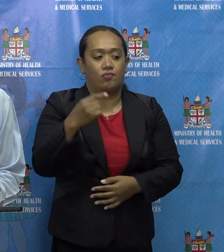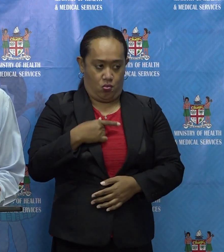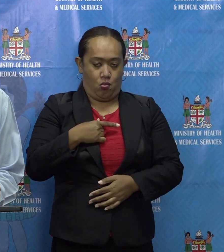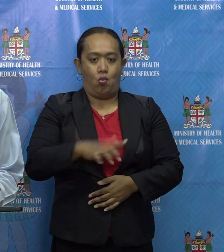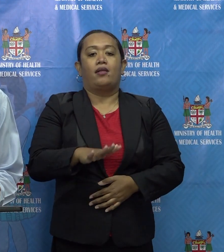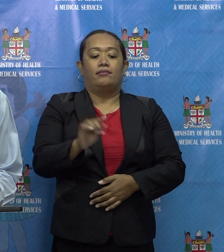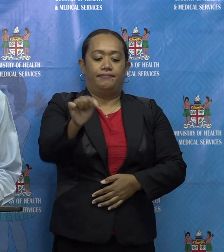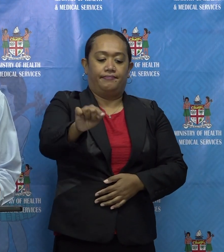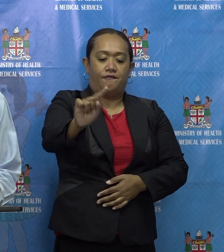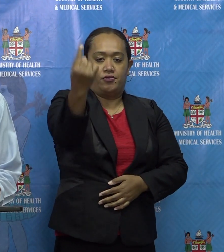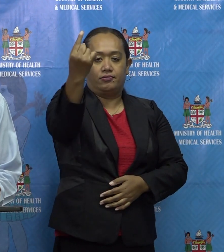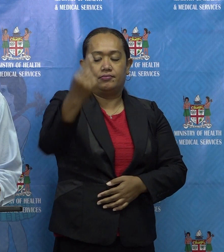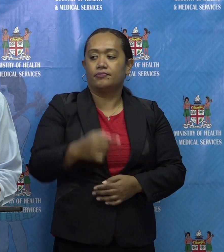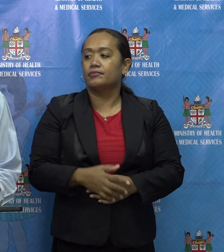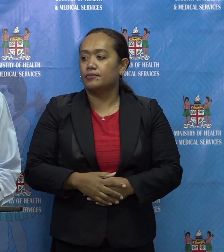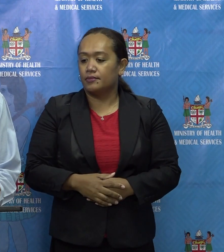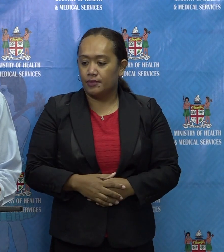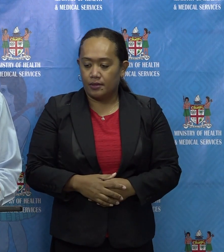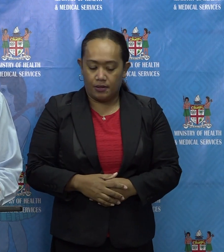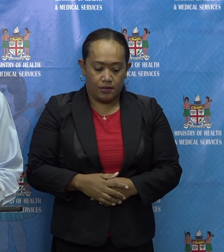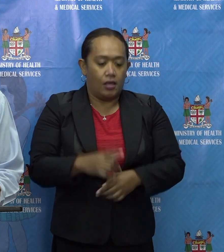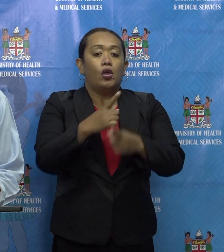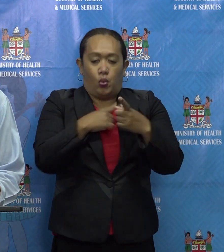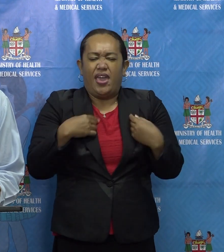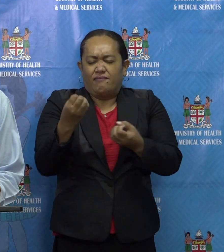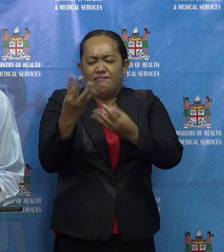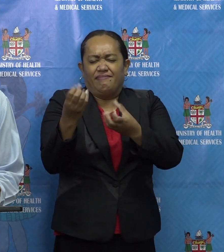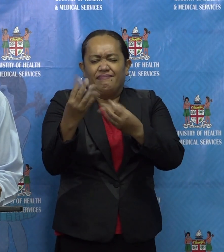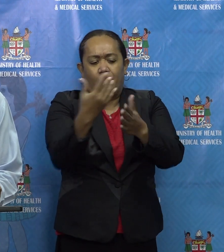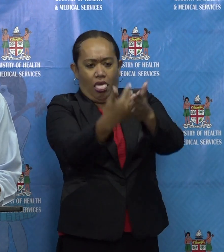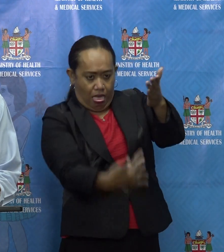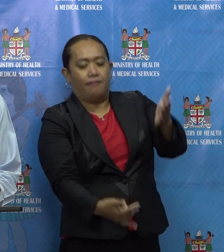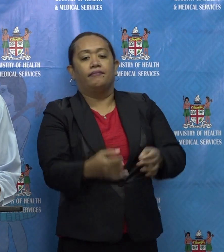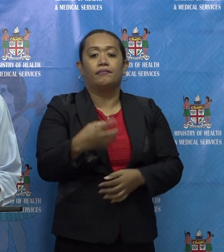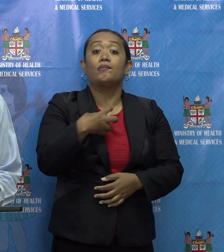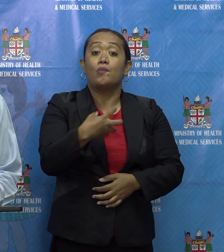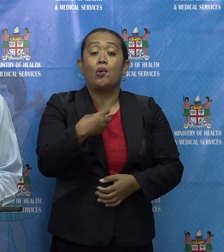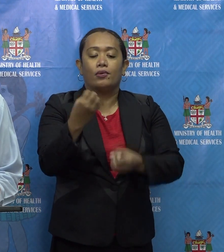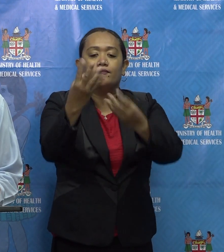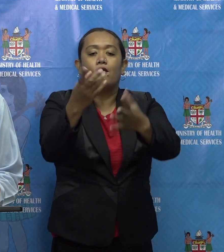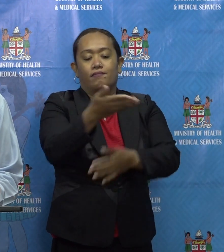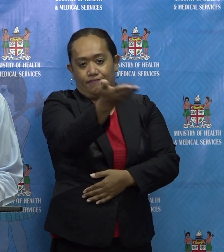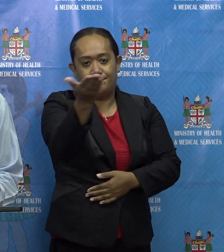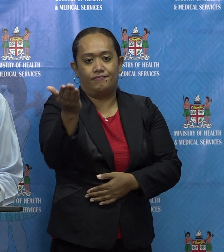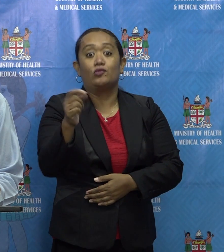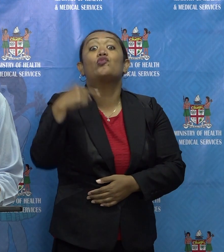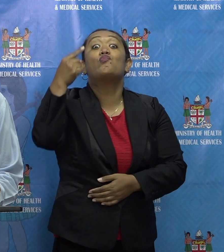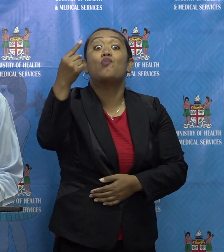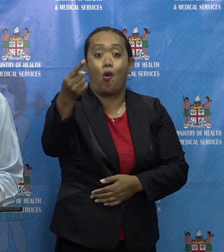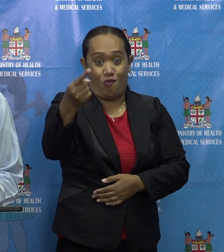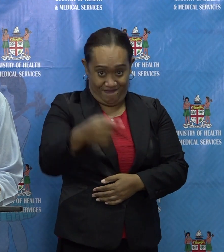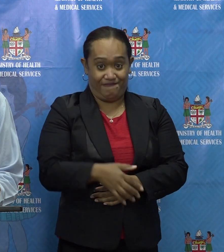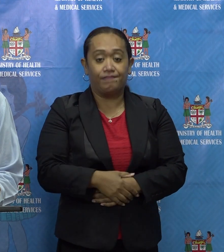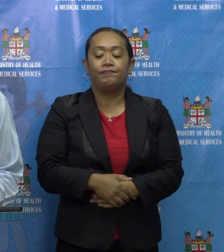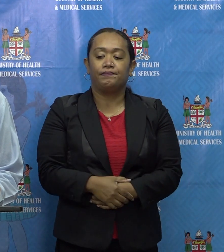In the interest of protecting everyone, we have details to announce about the next deployment of schedule of vaccines tomorrow.